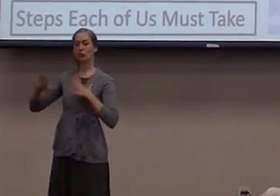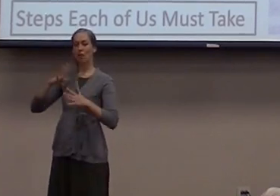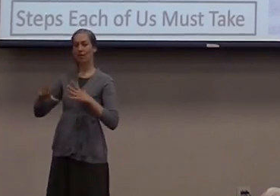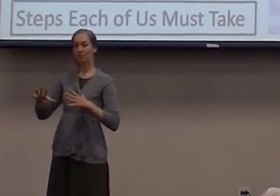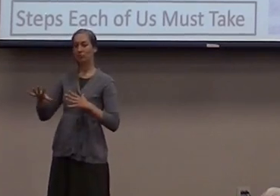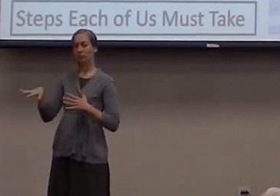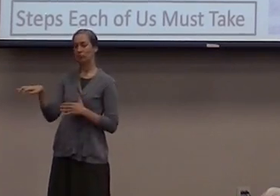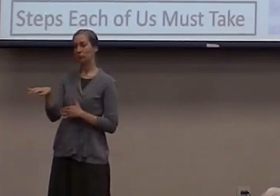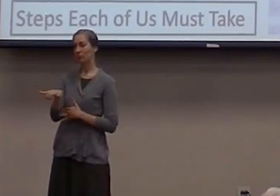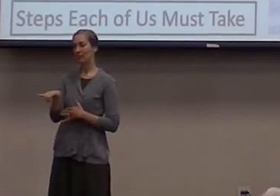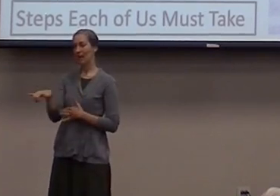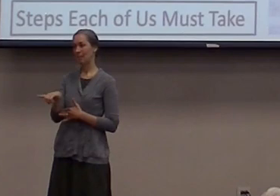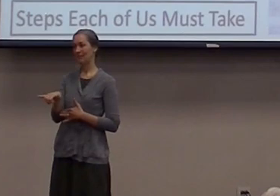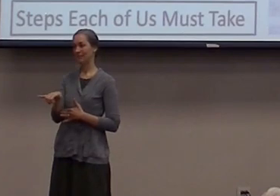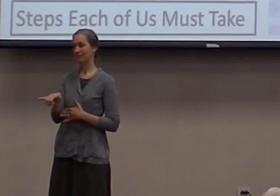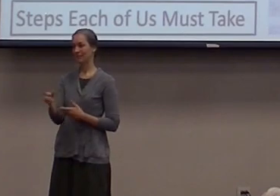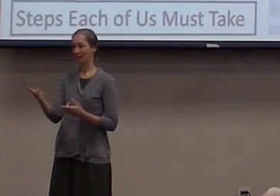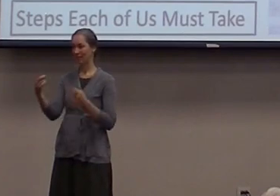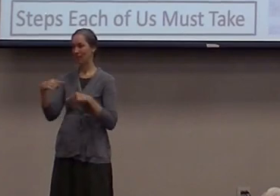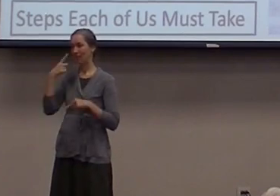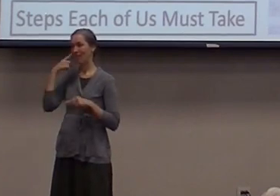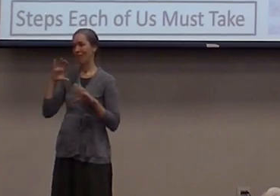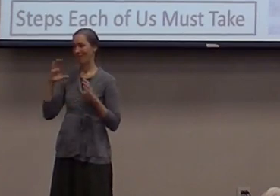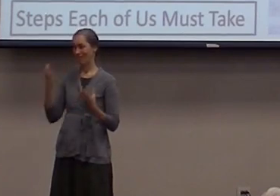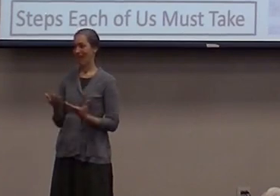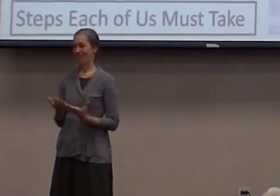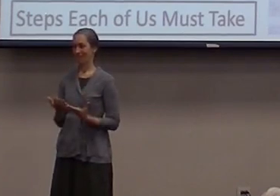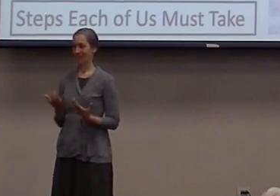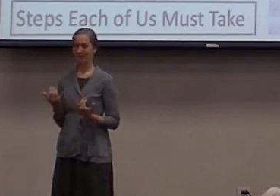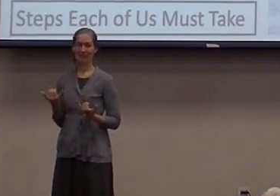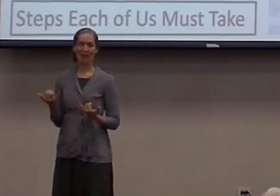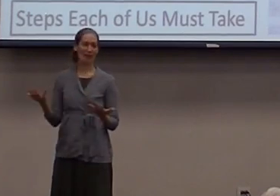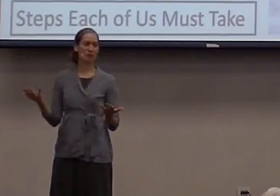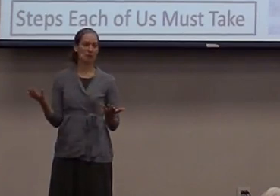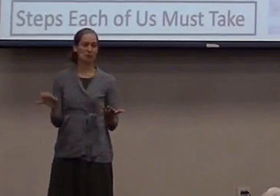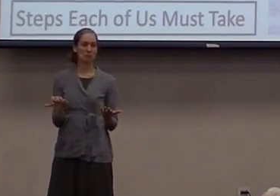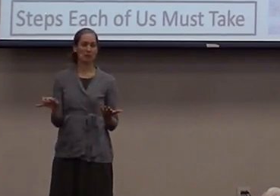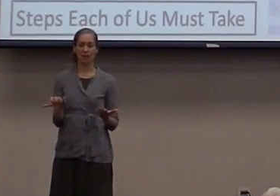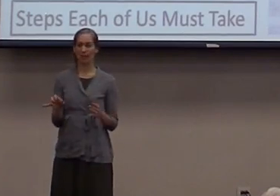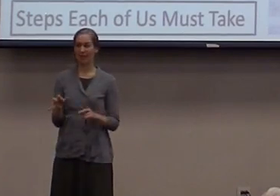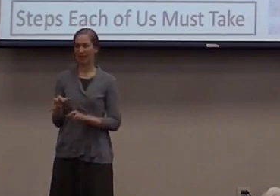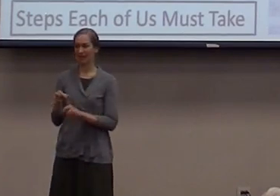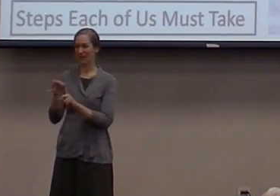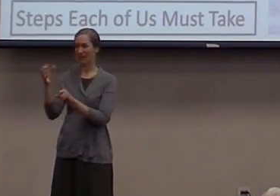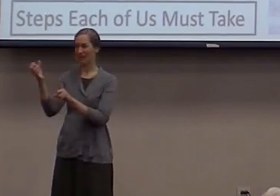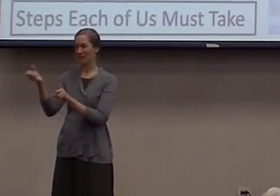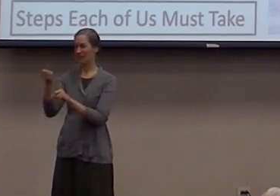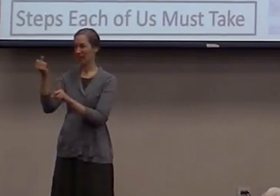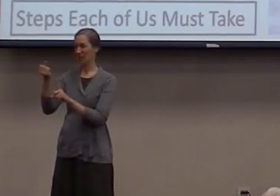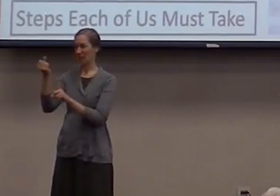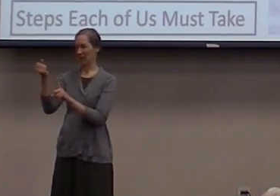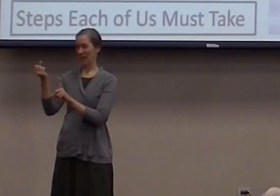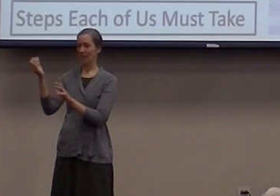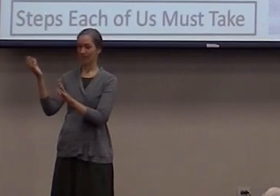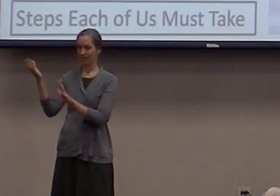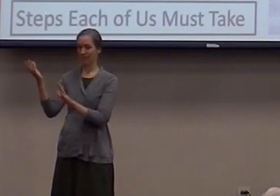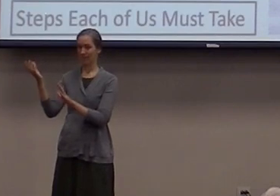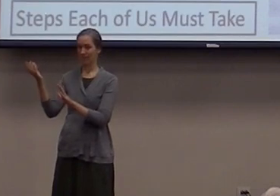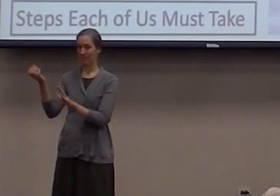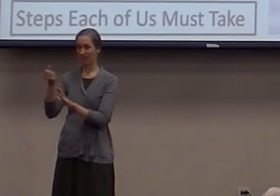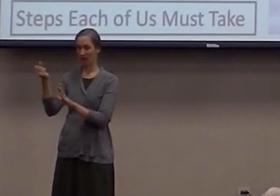would to come here today. Except on Saturday, if you haven't received one yet, there